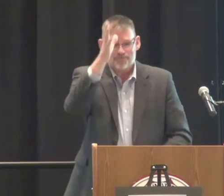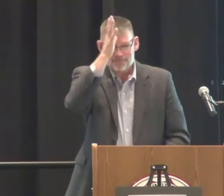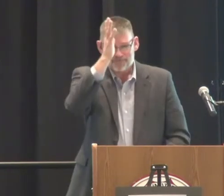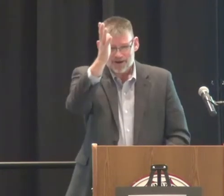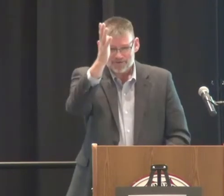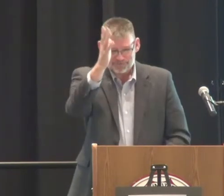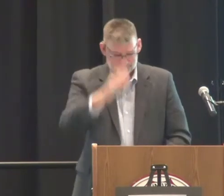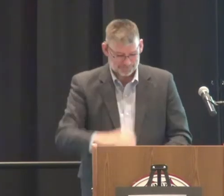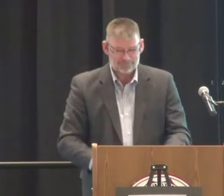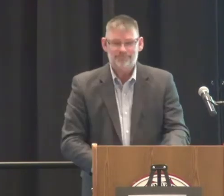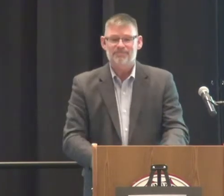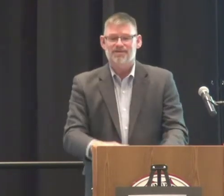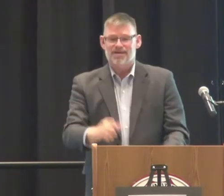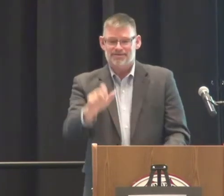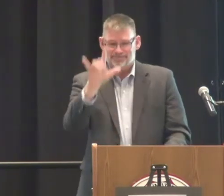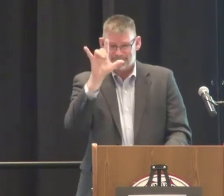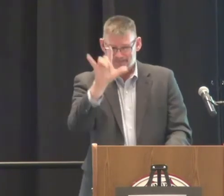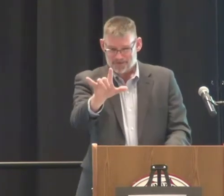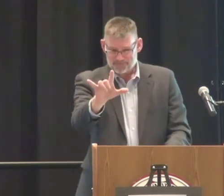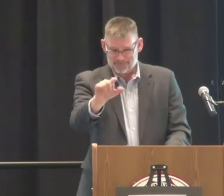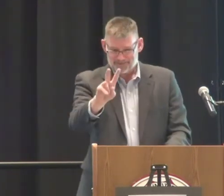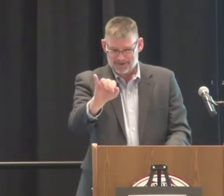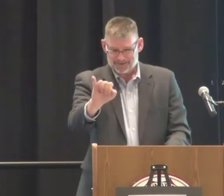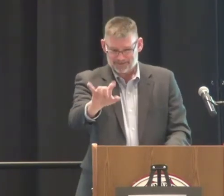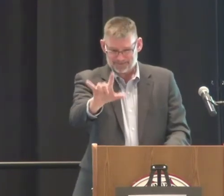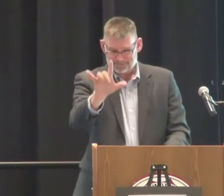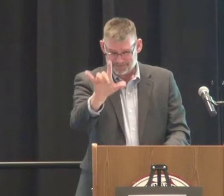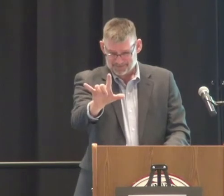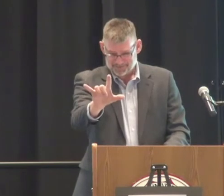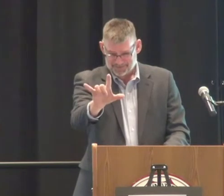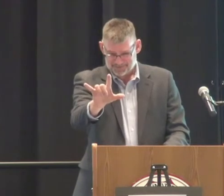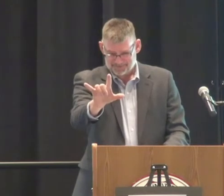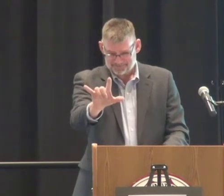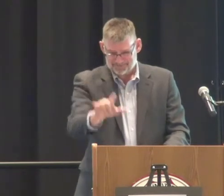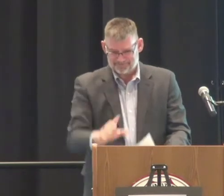Lucy's grandfather. I love you.